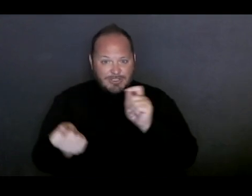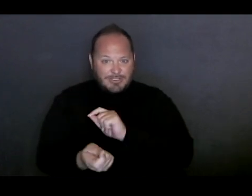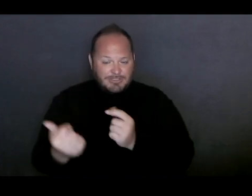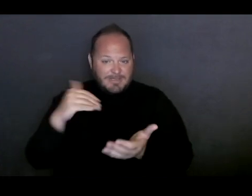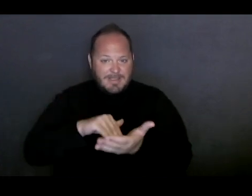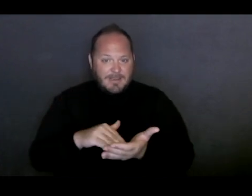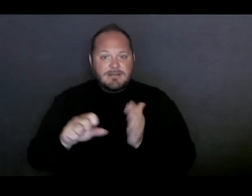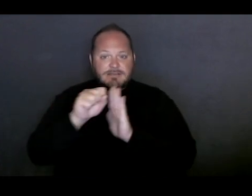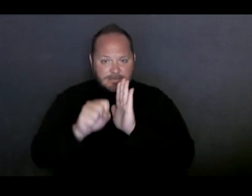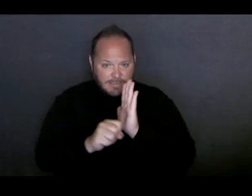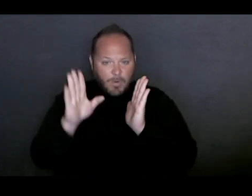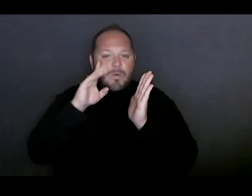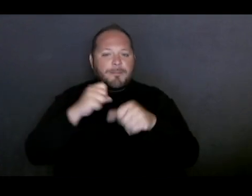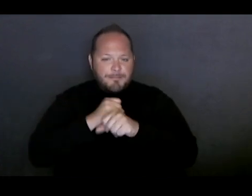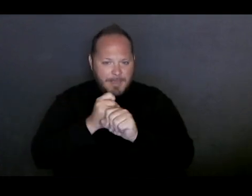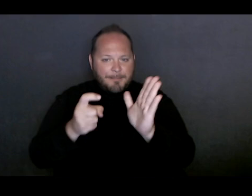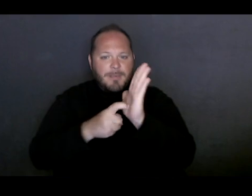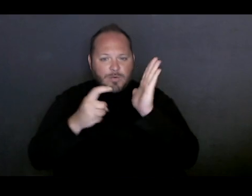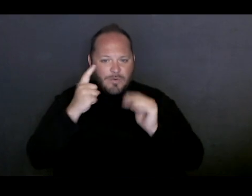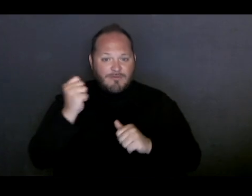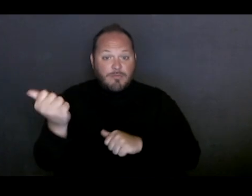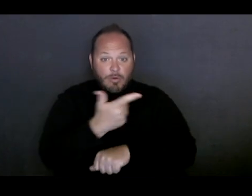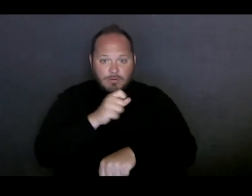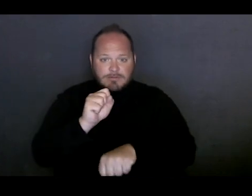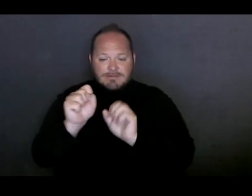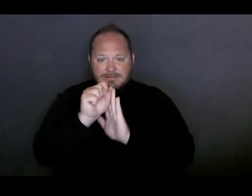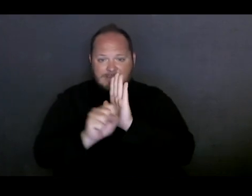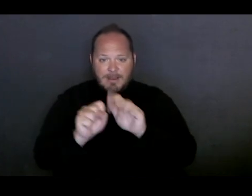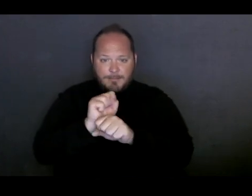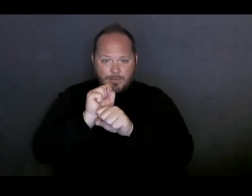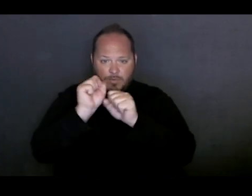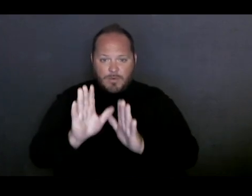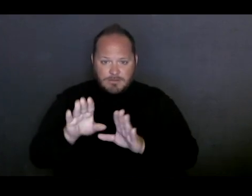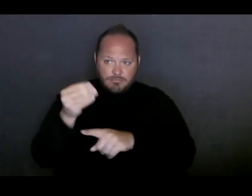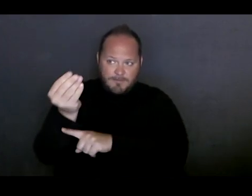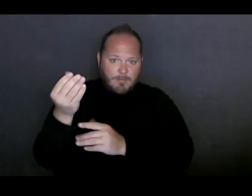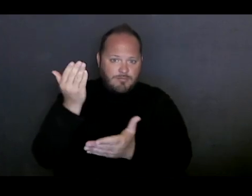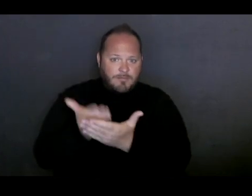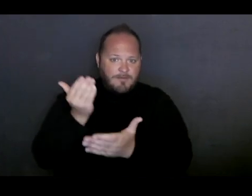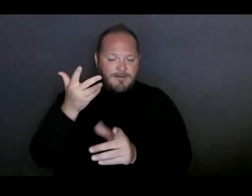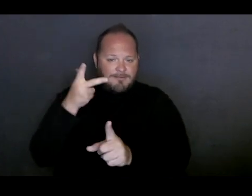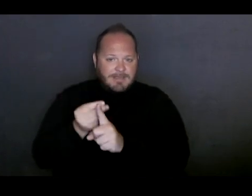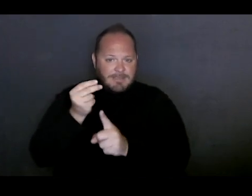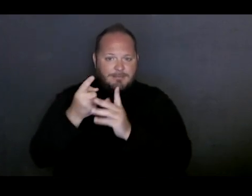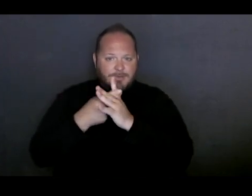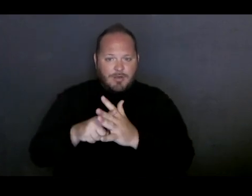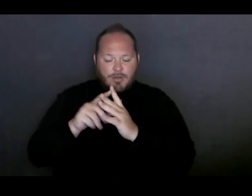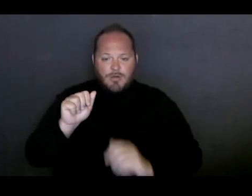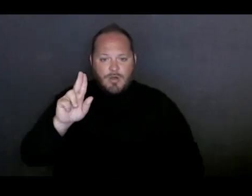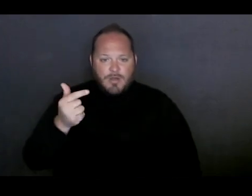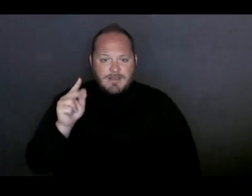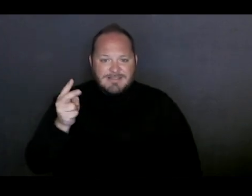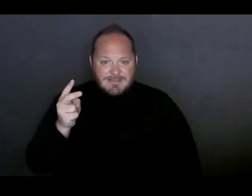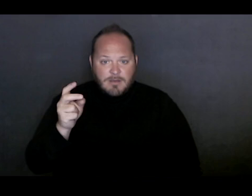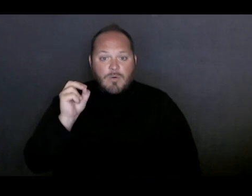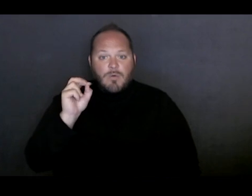all state employees to show proof of vaccination beginning on August 2nd, or they're going to ask that people get